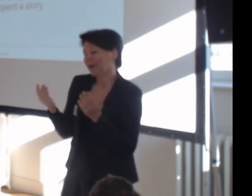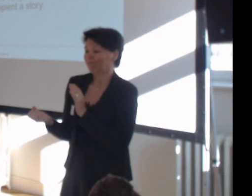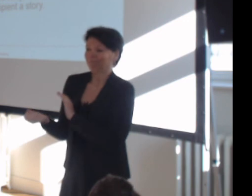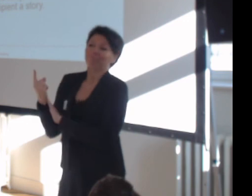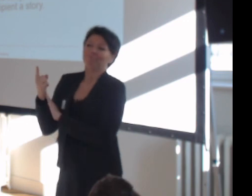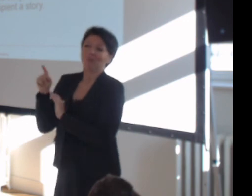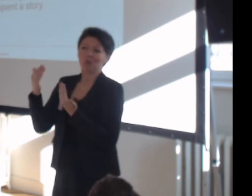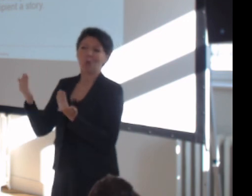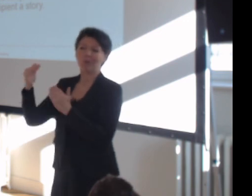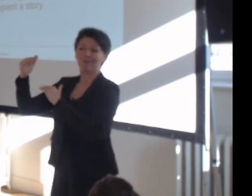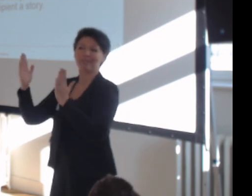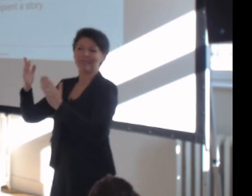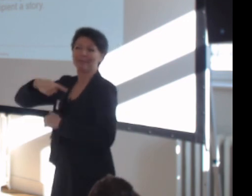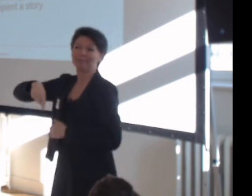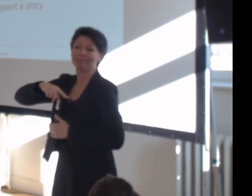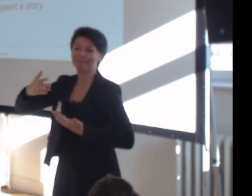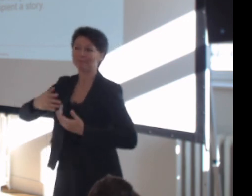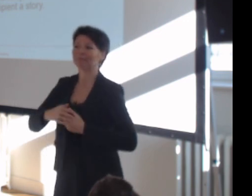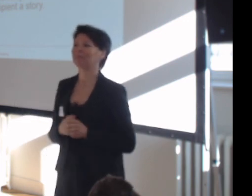up.